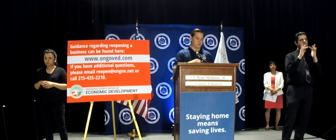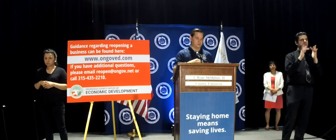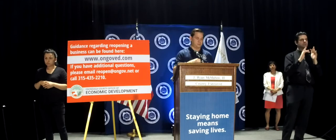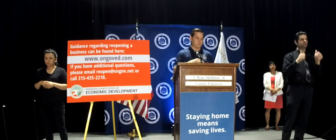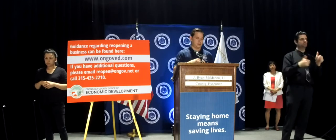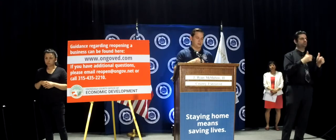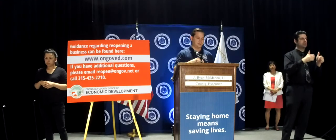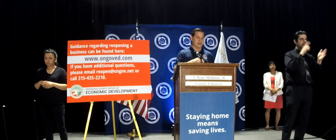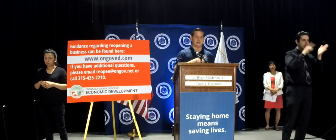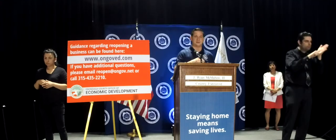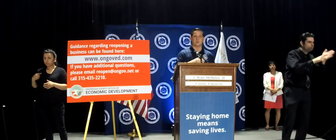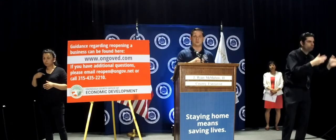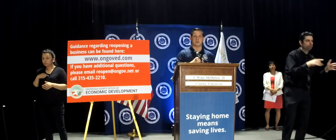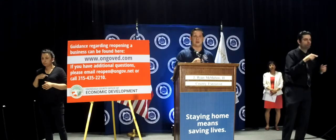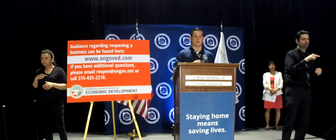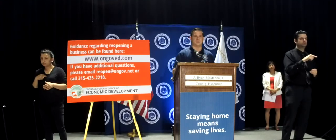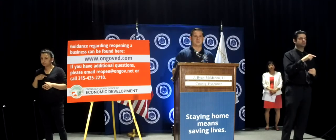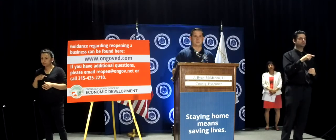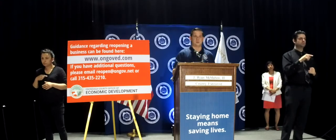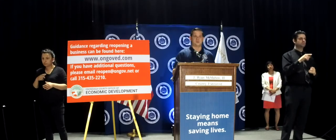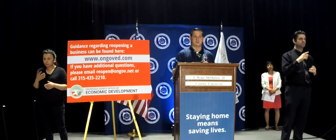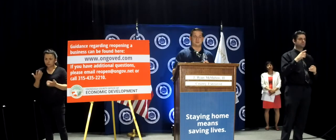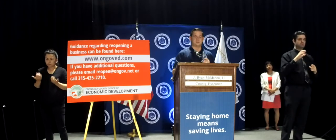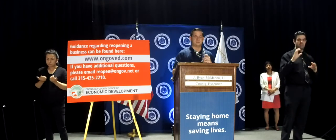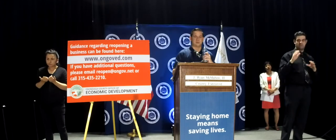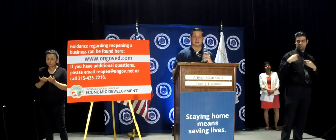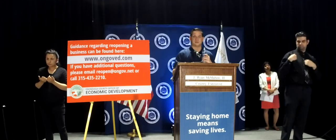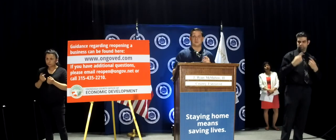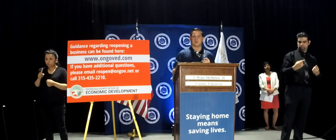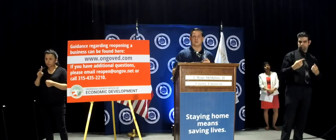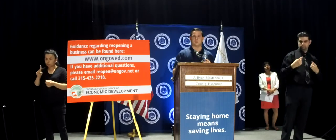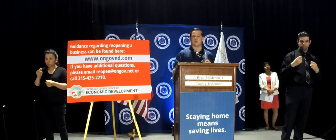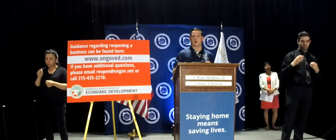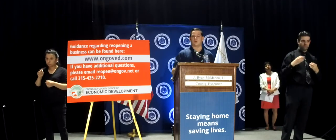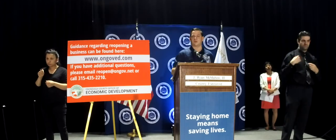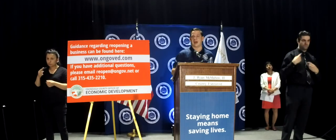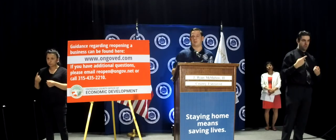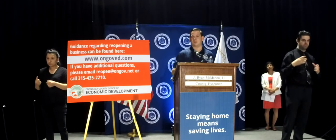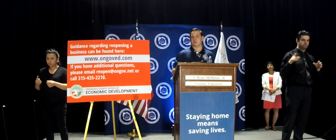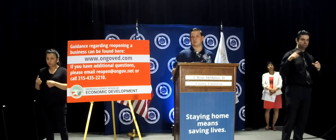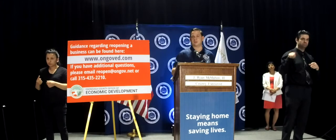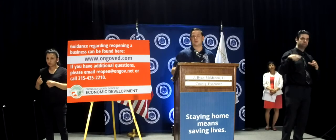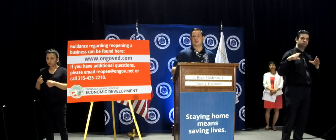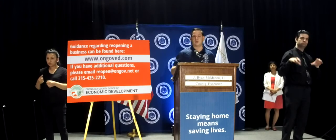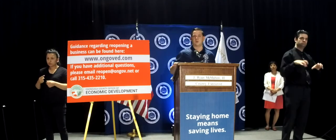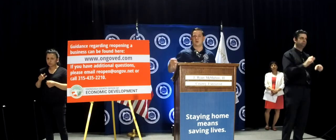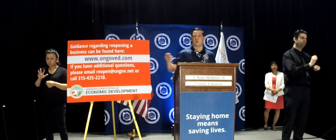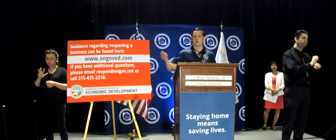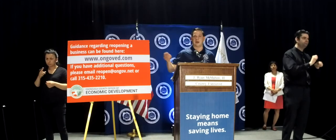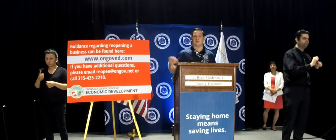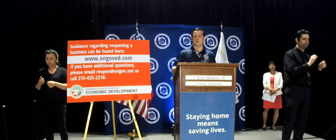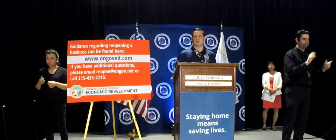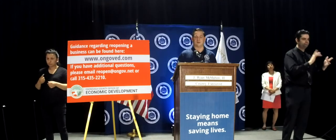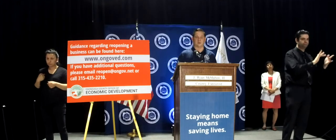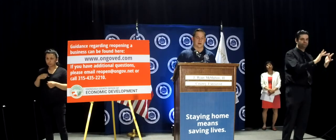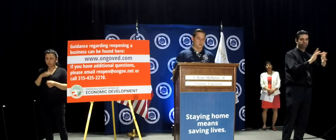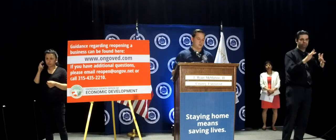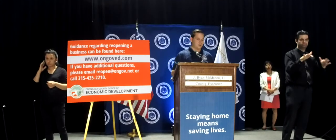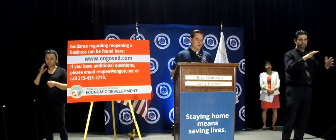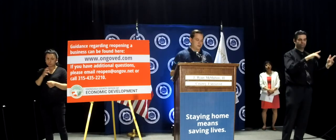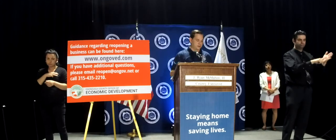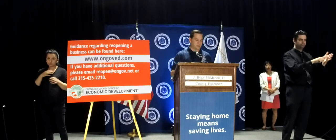been doing this for, I think, 9 or 10 weeks now. We've seen lots of things. So we know this happens, and we know what that can